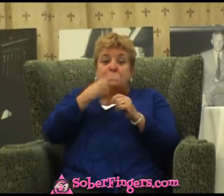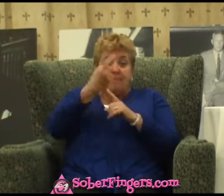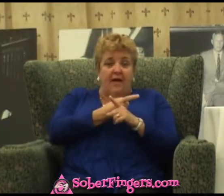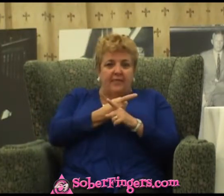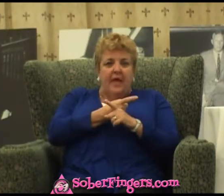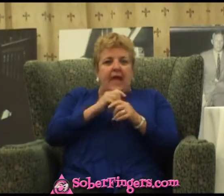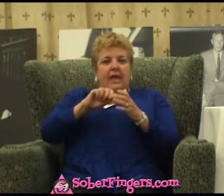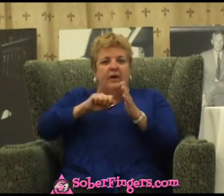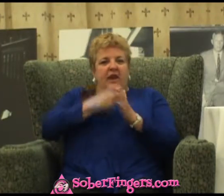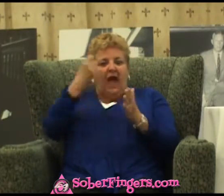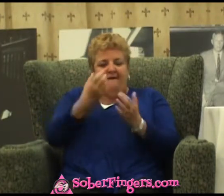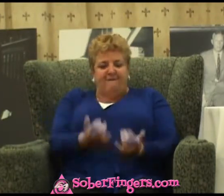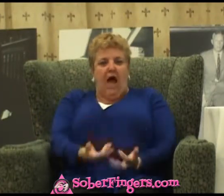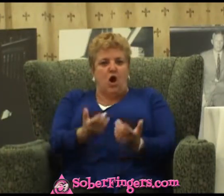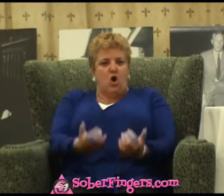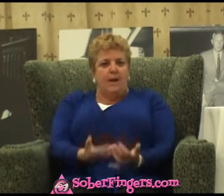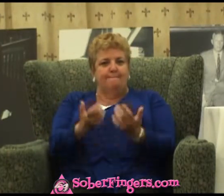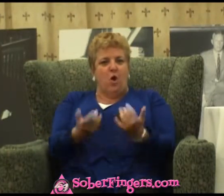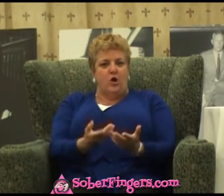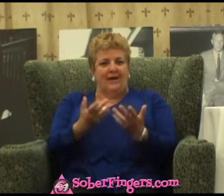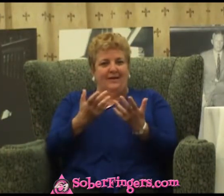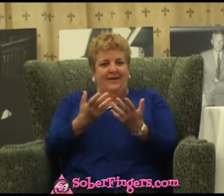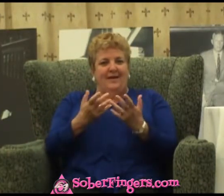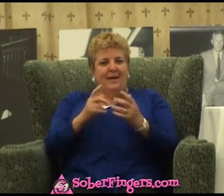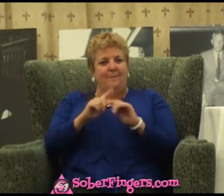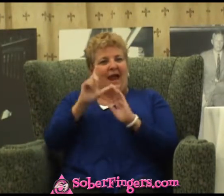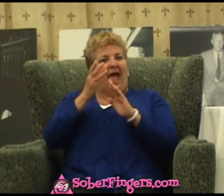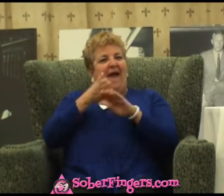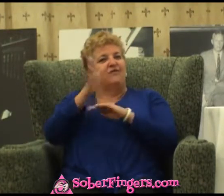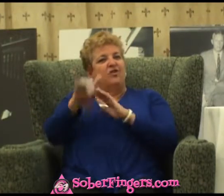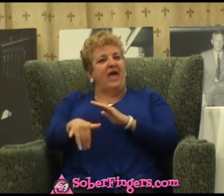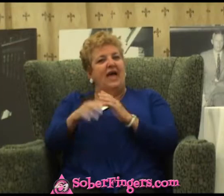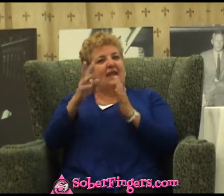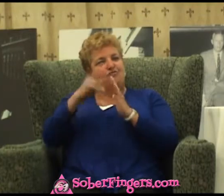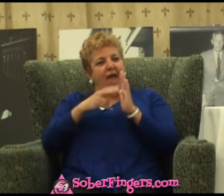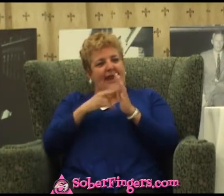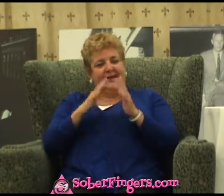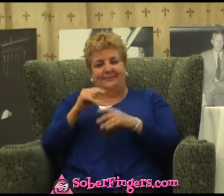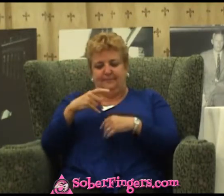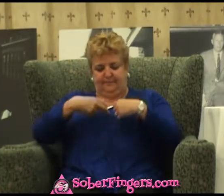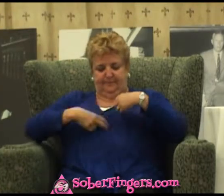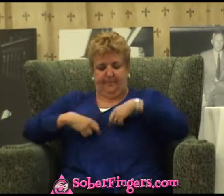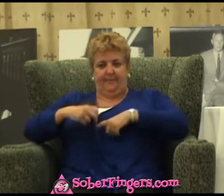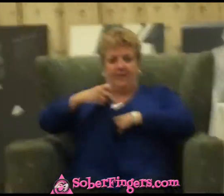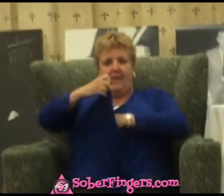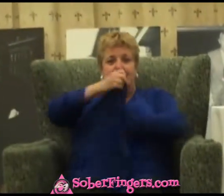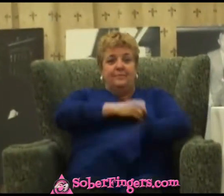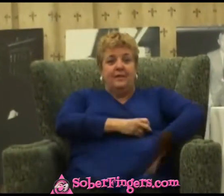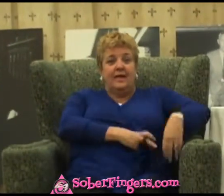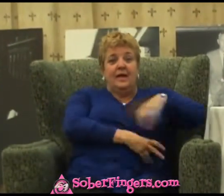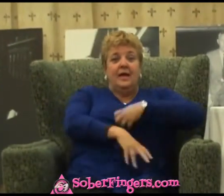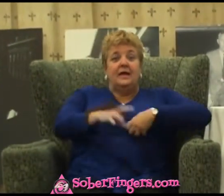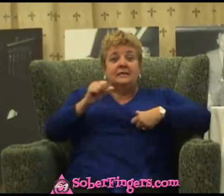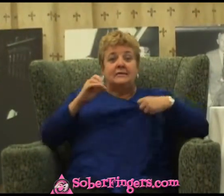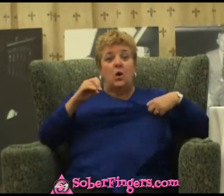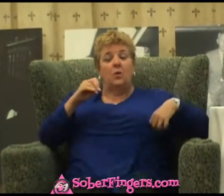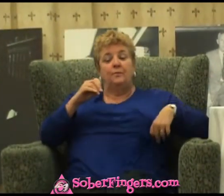And then Gary gets sober in prison and becomes one of the sober guys. And his first parole hearing was